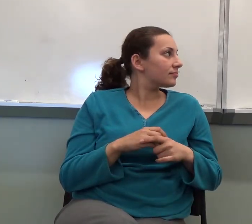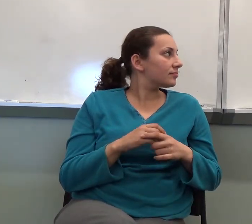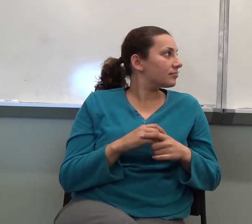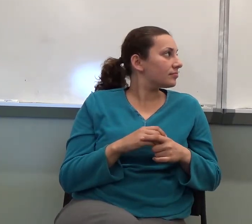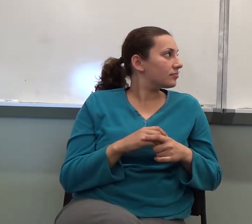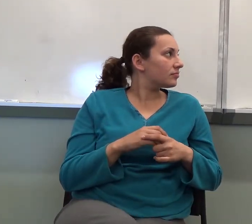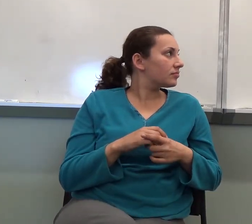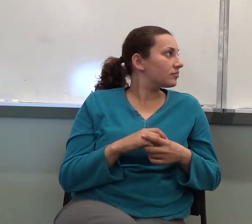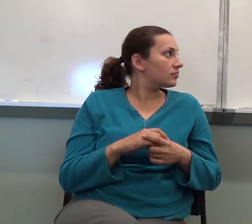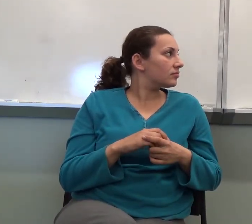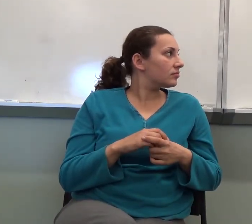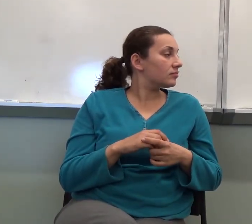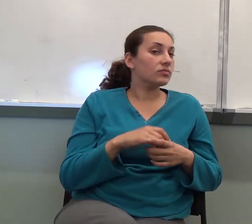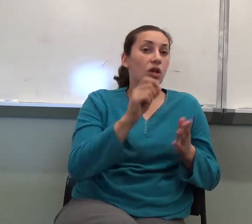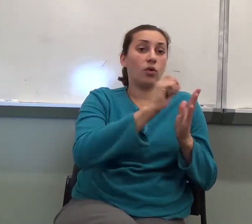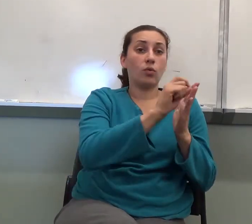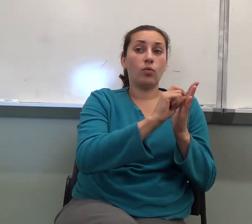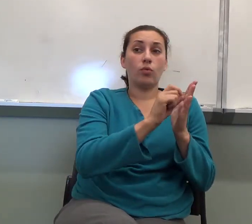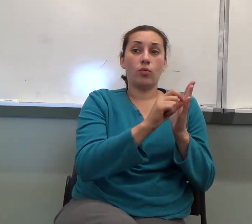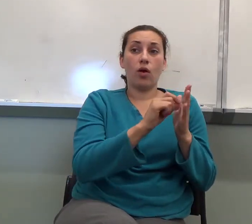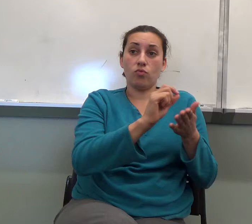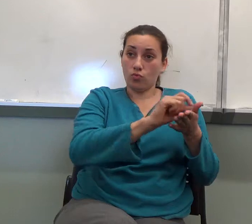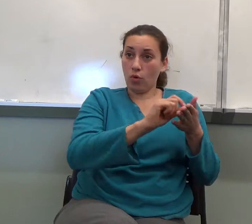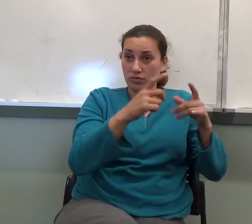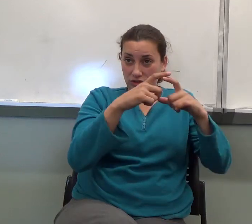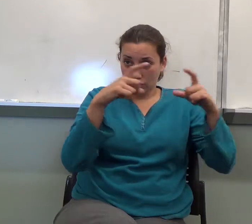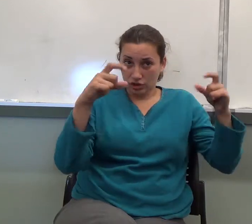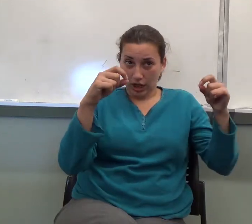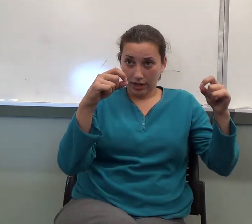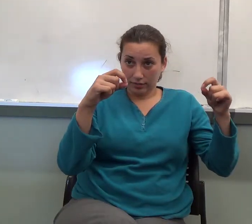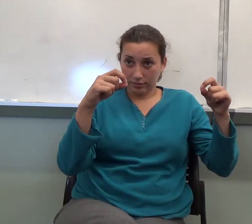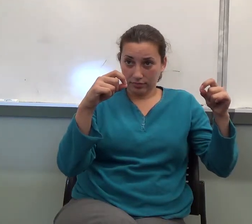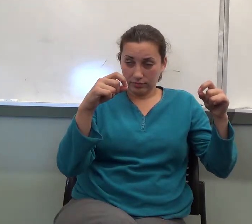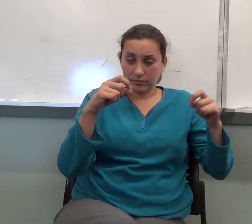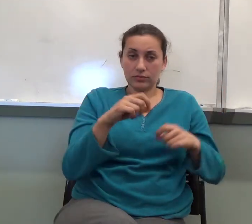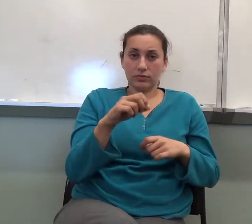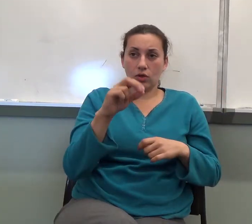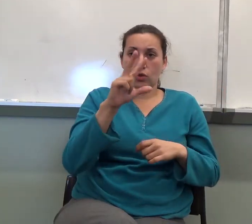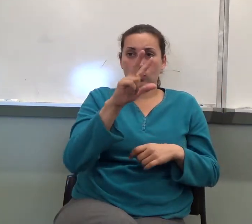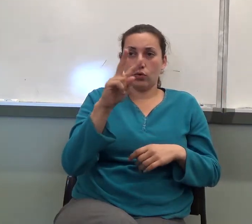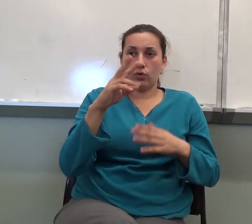Okay. He wrote his check for $32.10. This is total check.